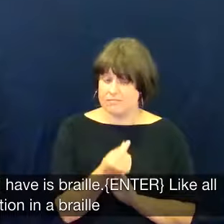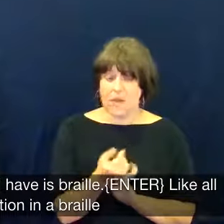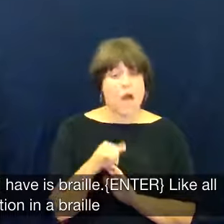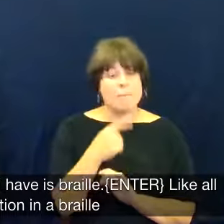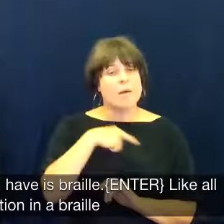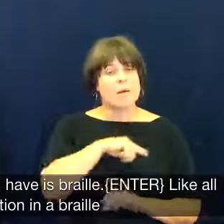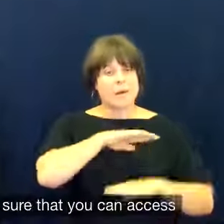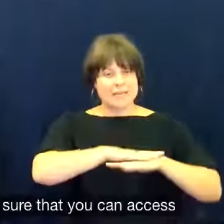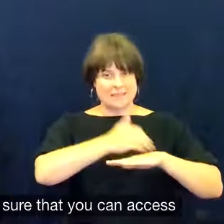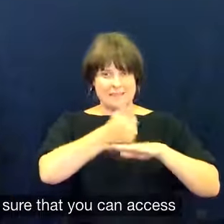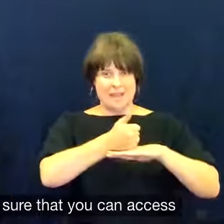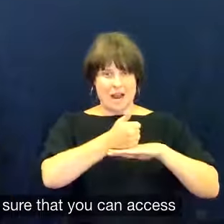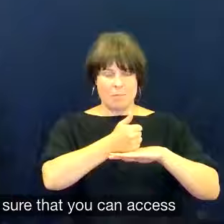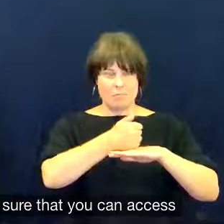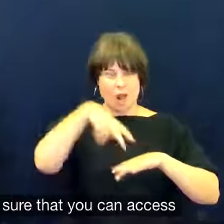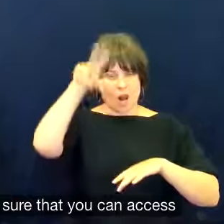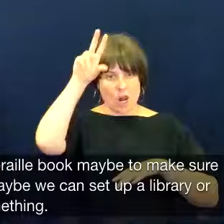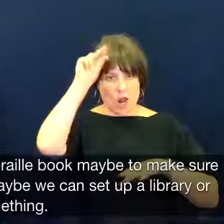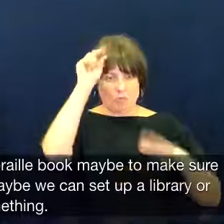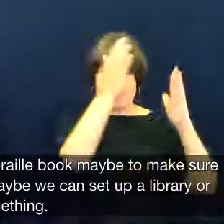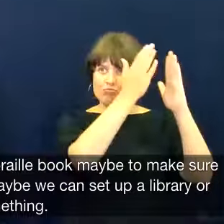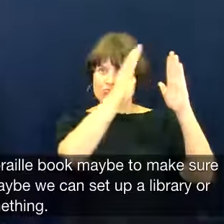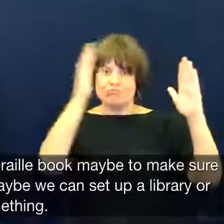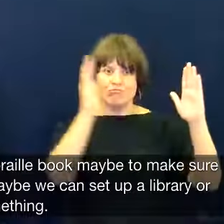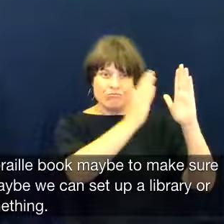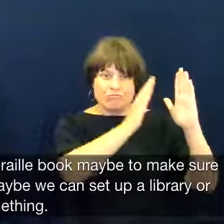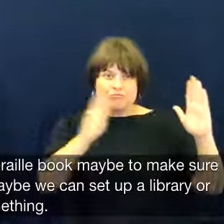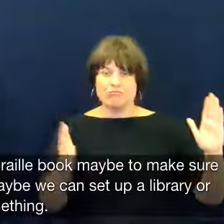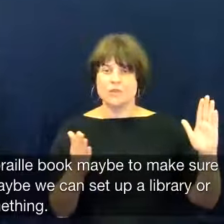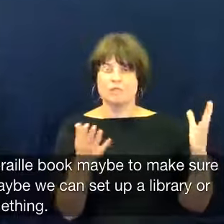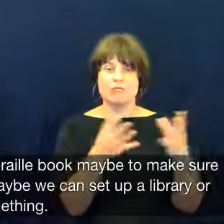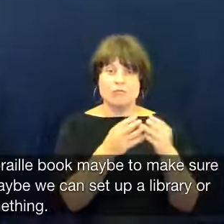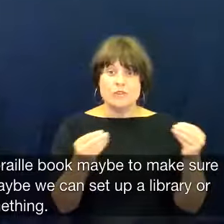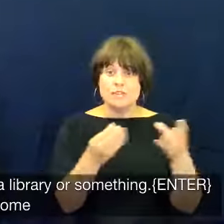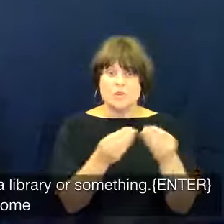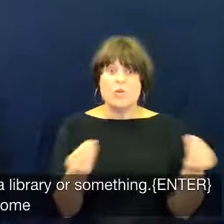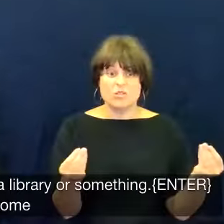can set up a bit of a library or something, some resources to hand out later.